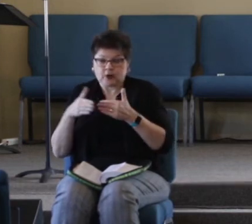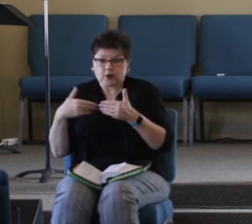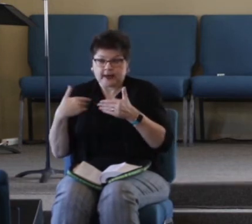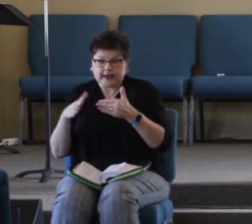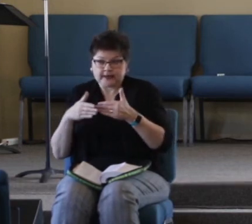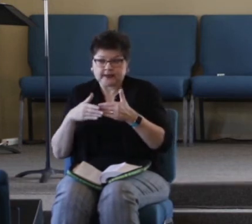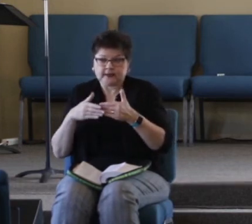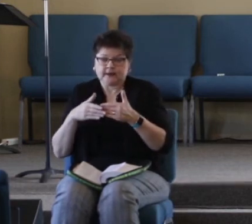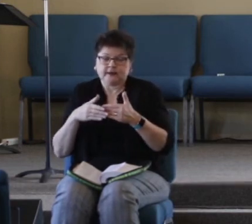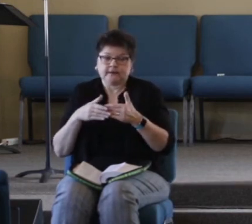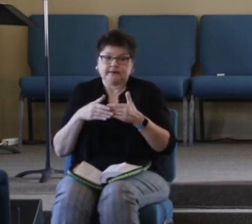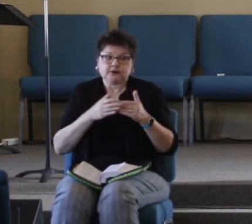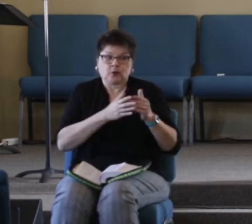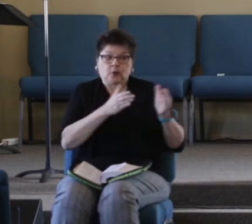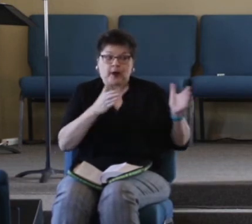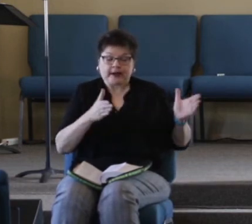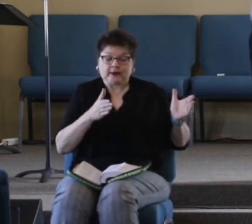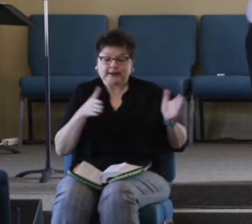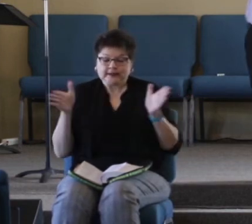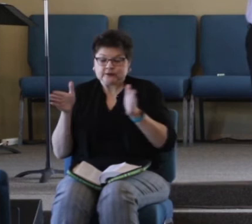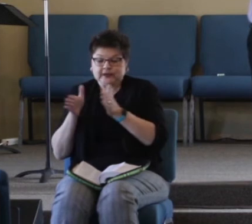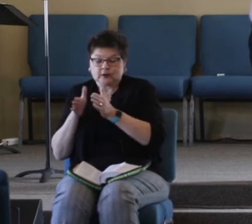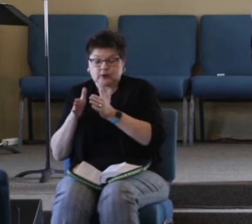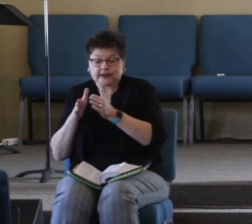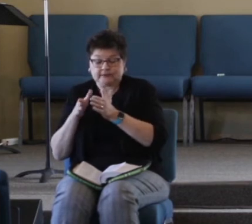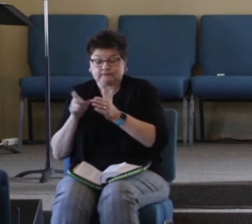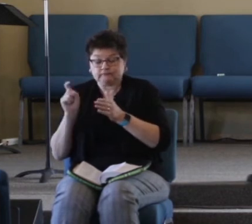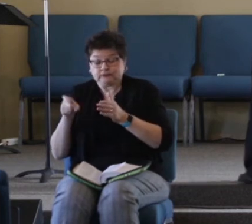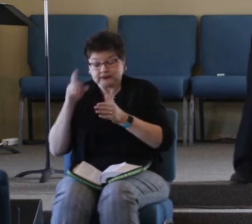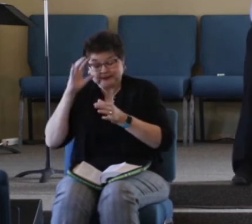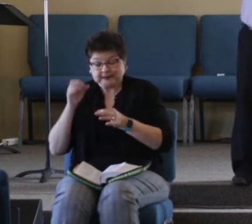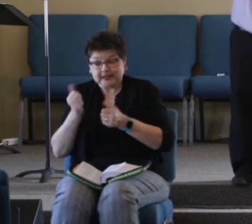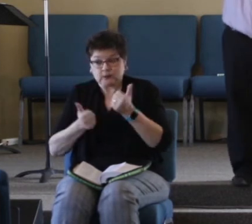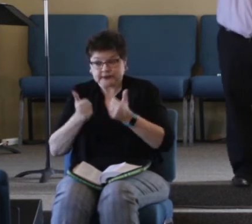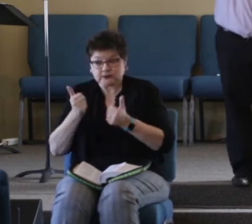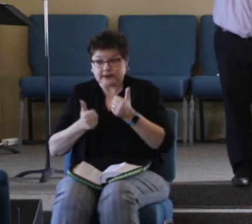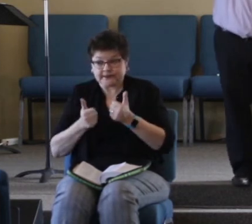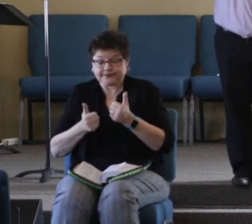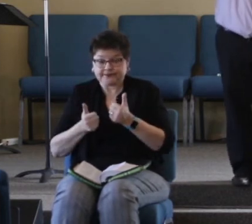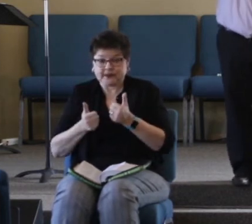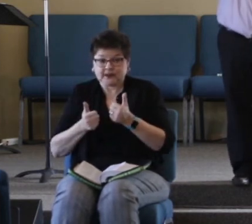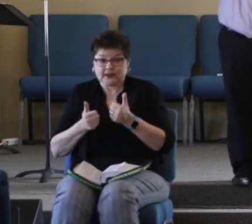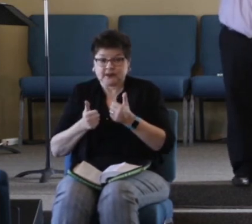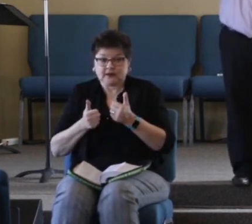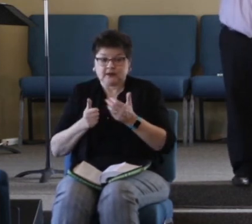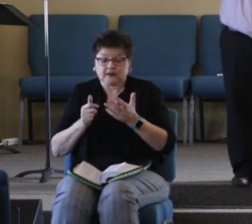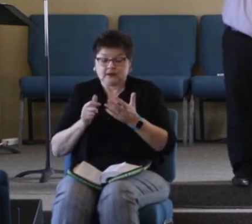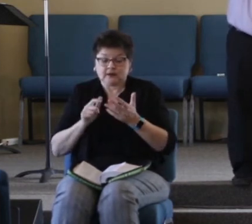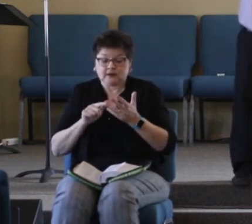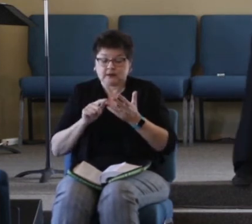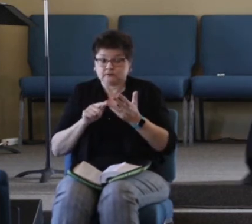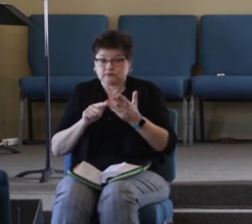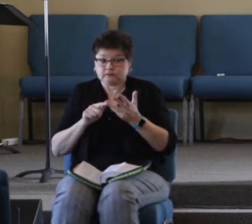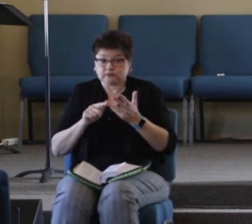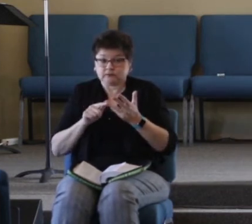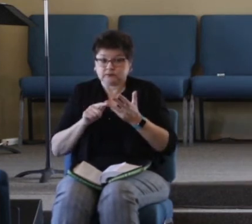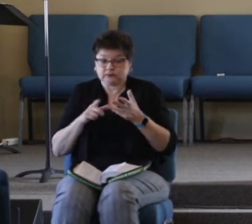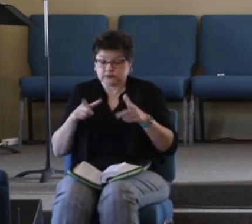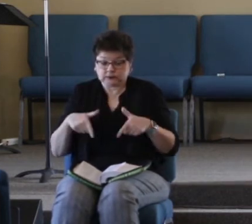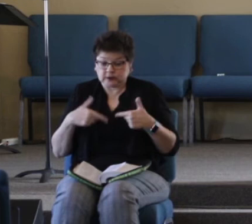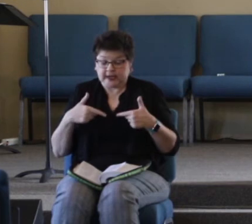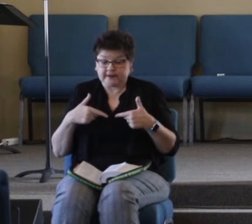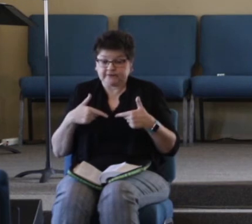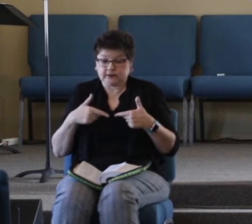through. That as you live your life, you produce fruit. Is it going to be good, healthy fruit that